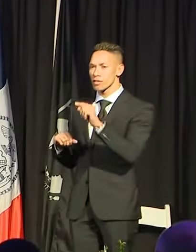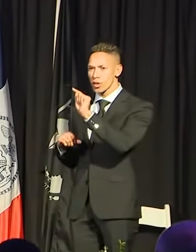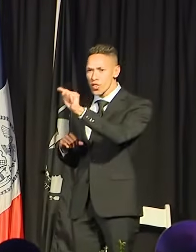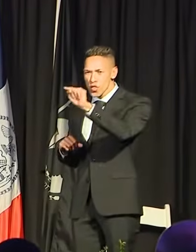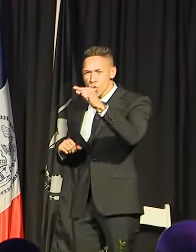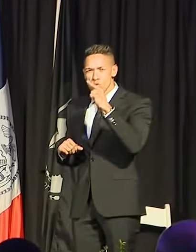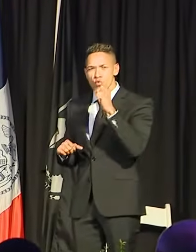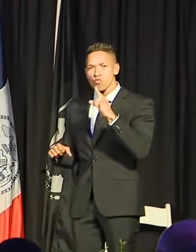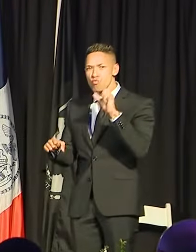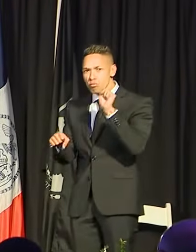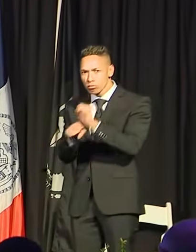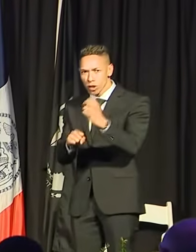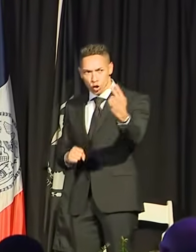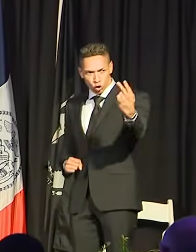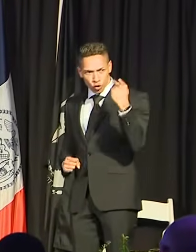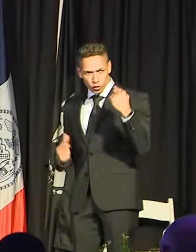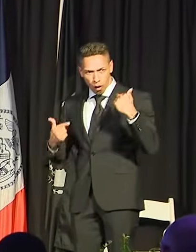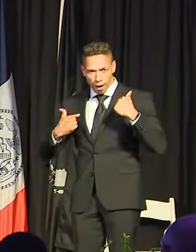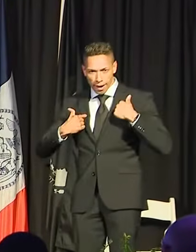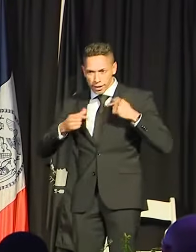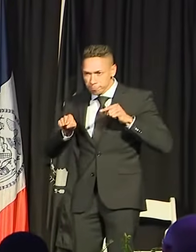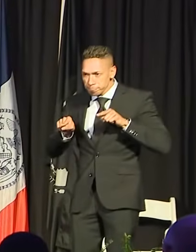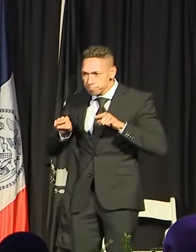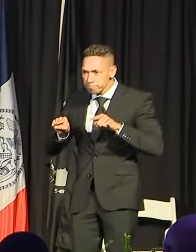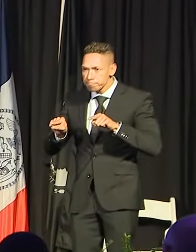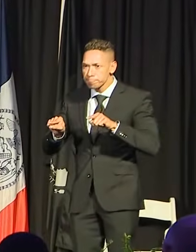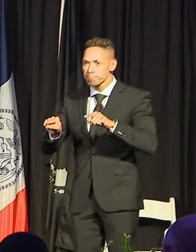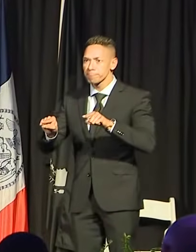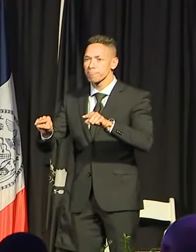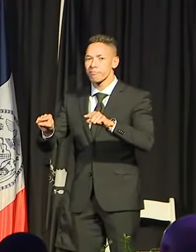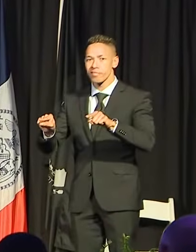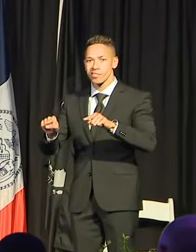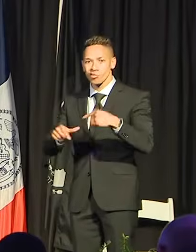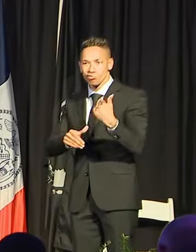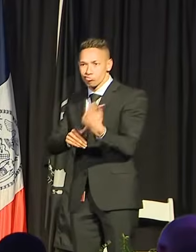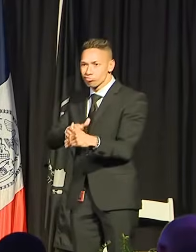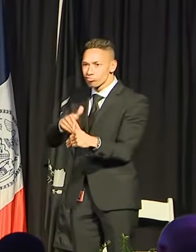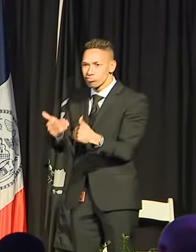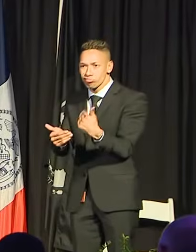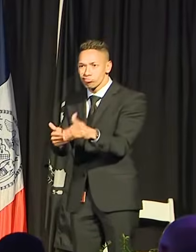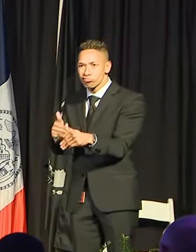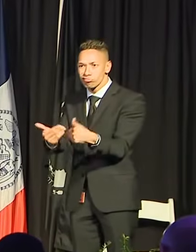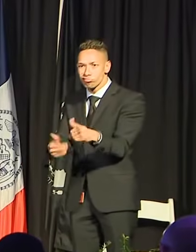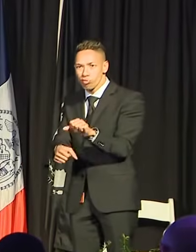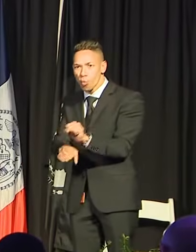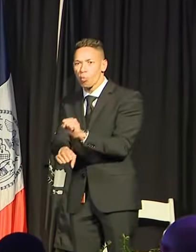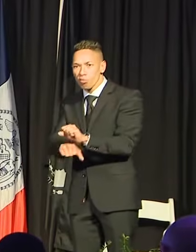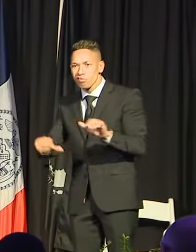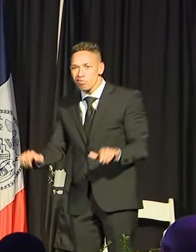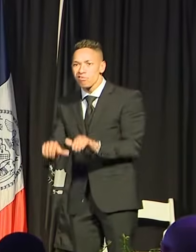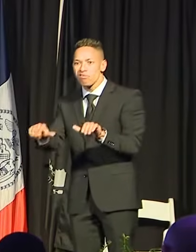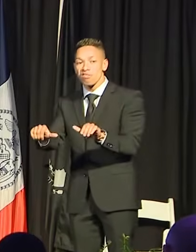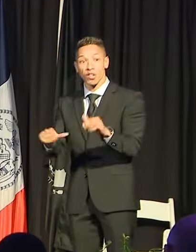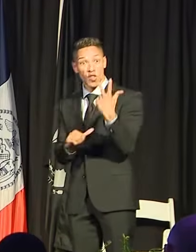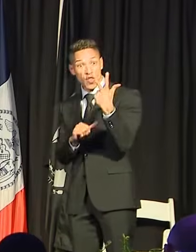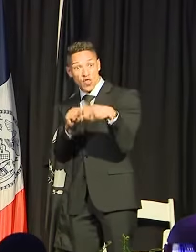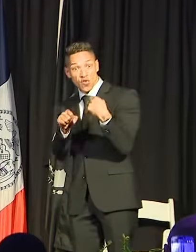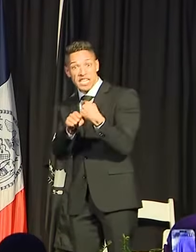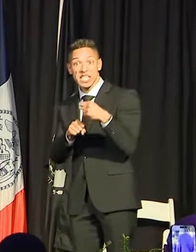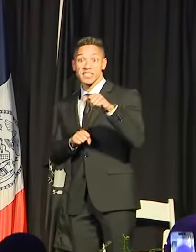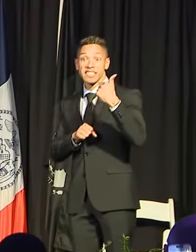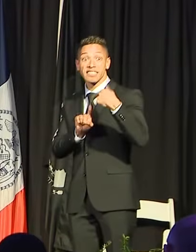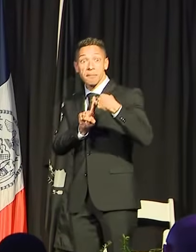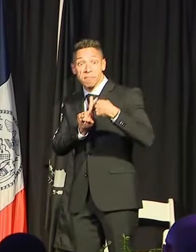who really saw us in the trenches, those of us who spent 3 years and 10